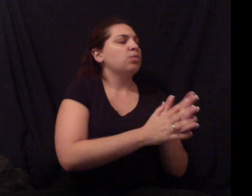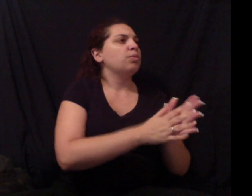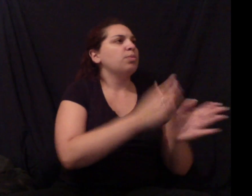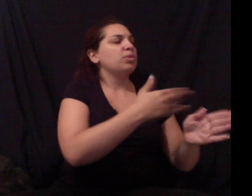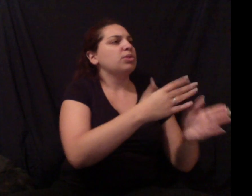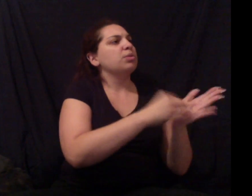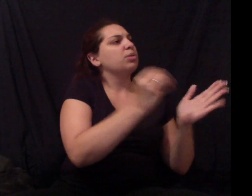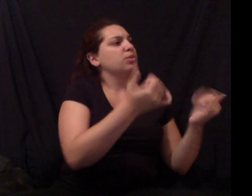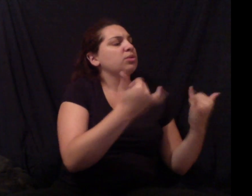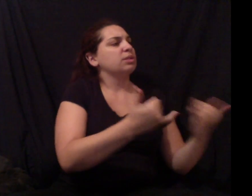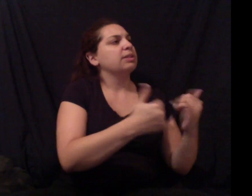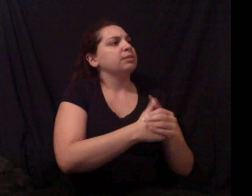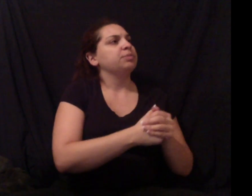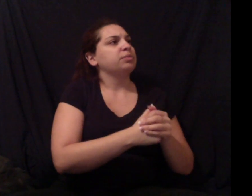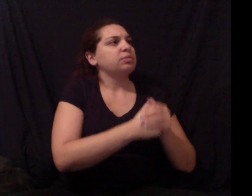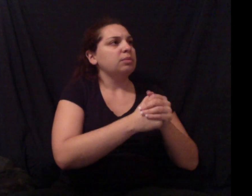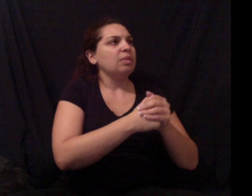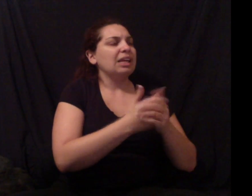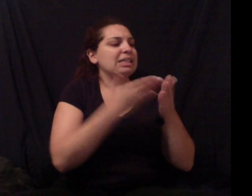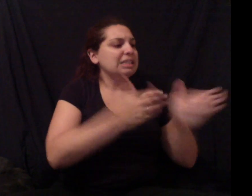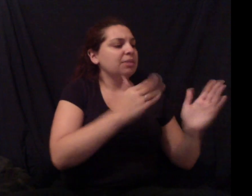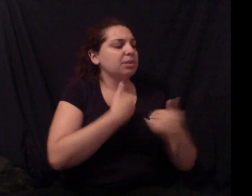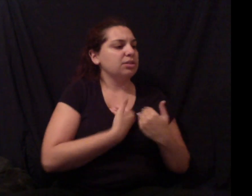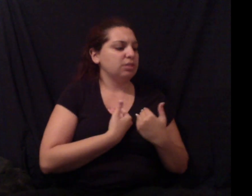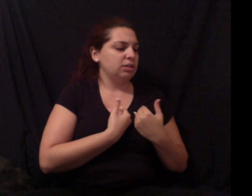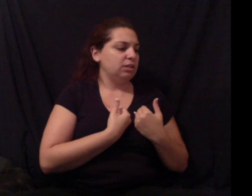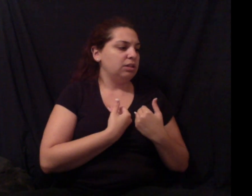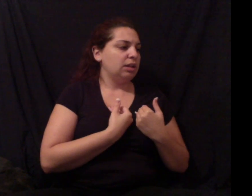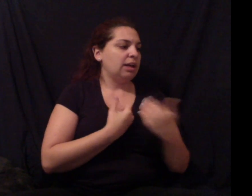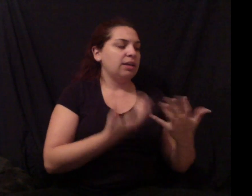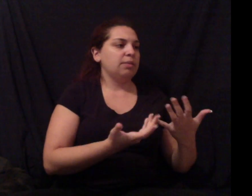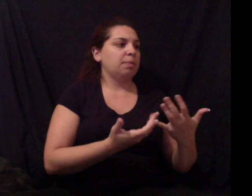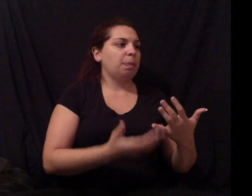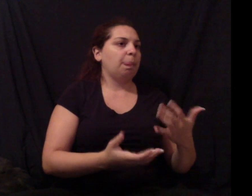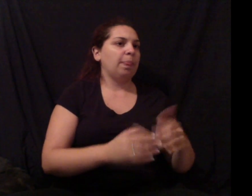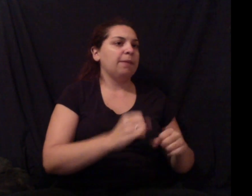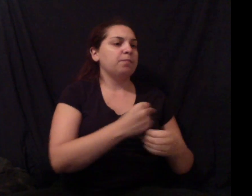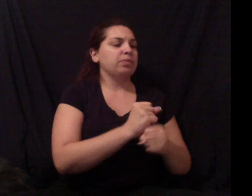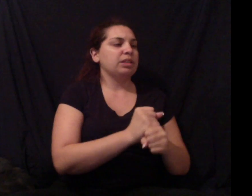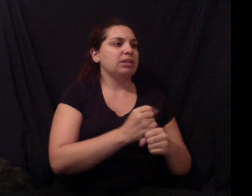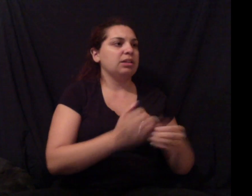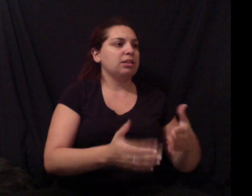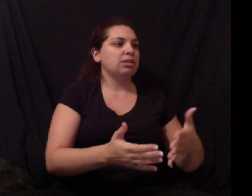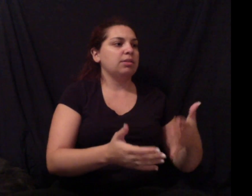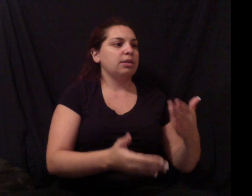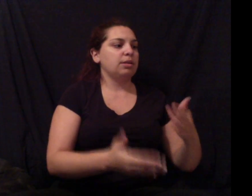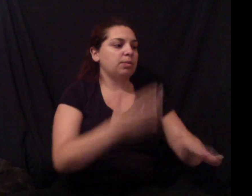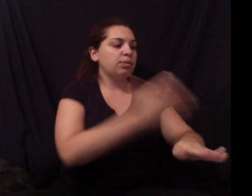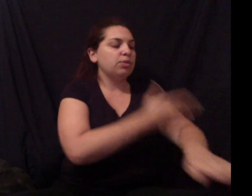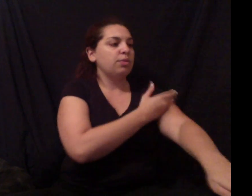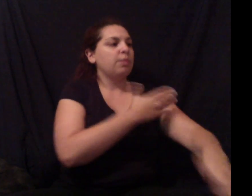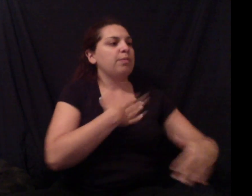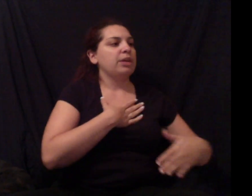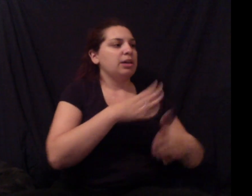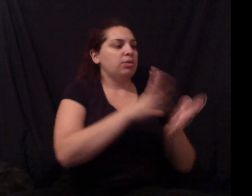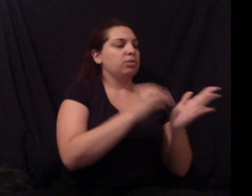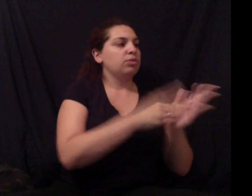because it's allowed me to, I just recently upgraded my recording setup, which I never would have been able to do. I've upgraded